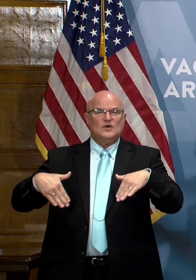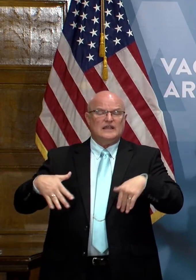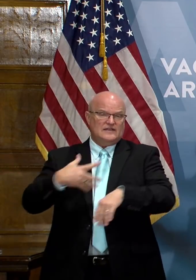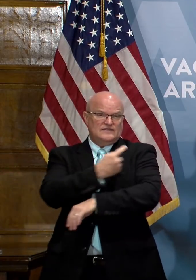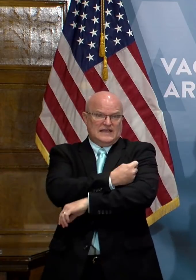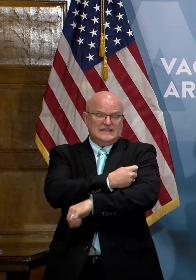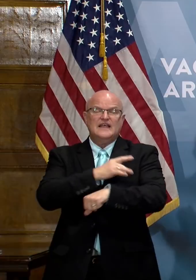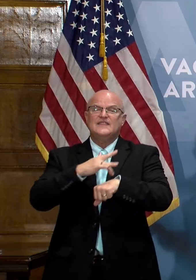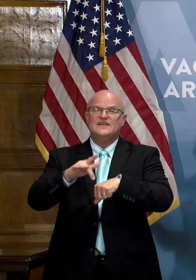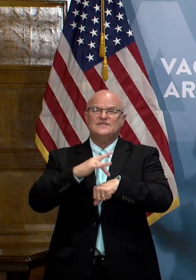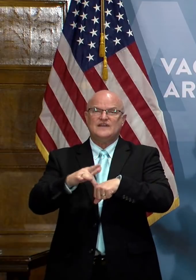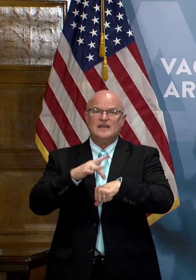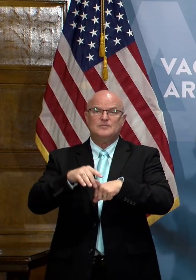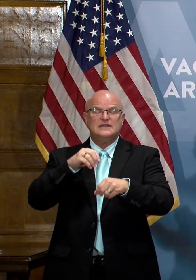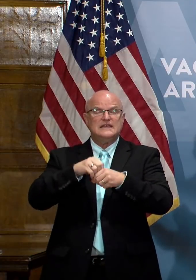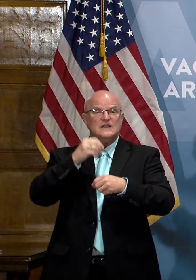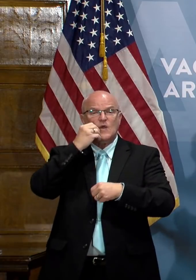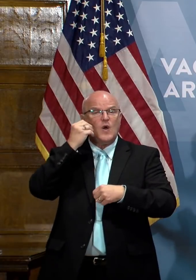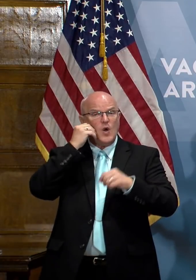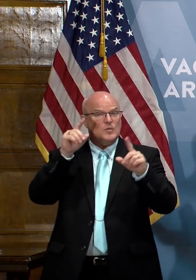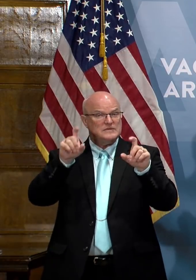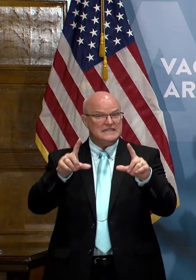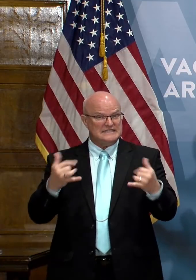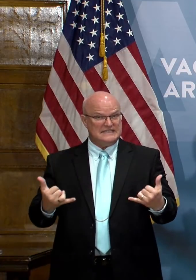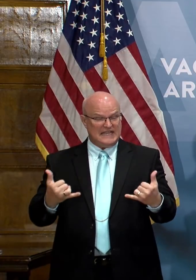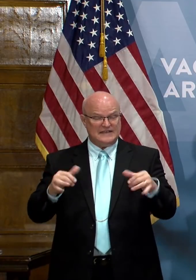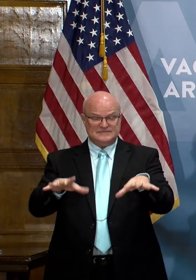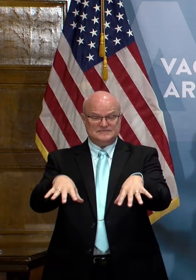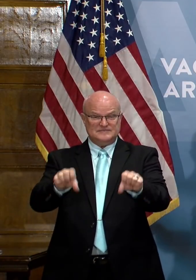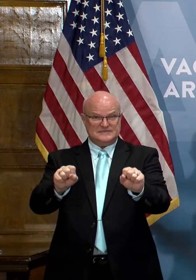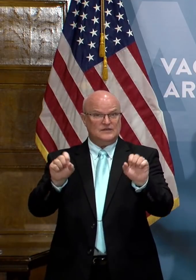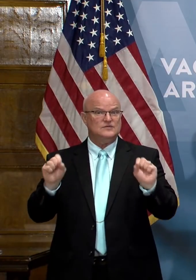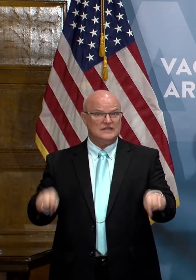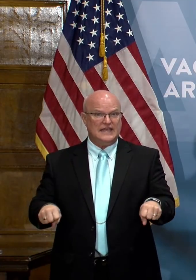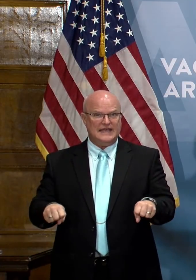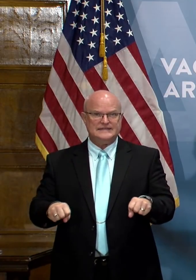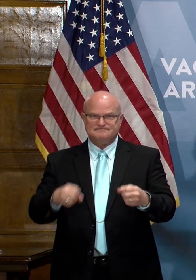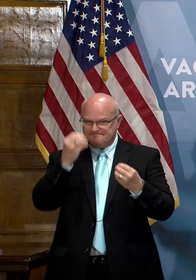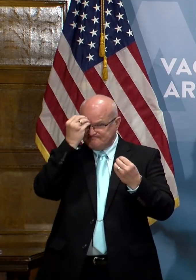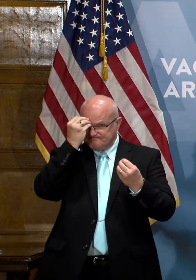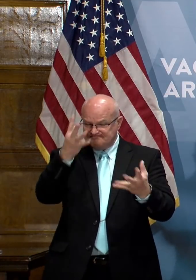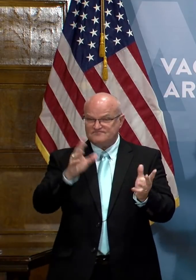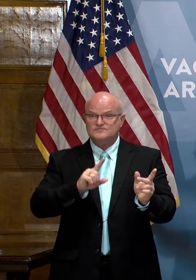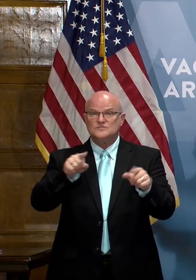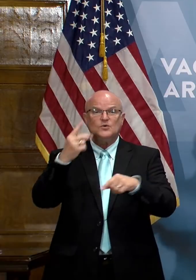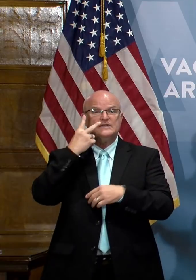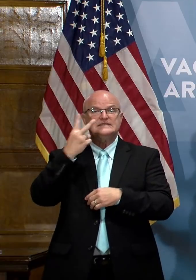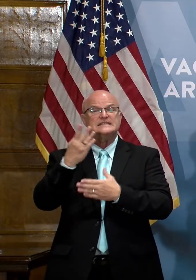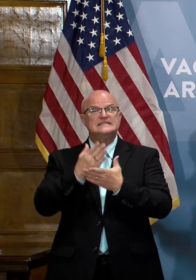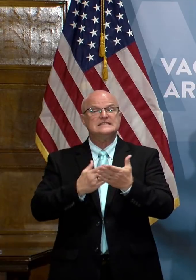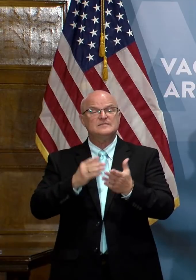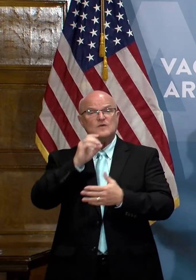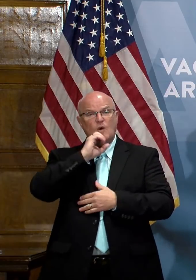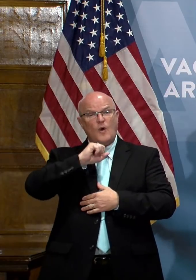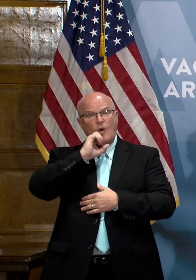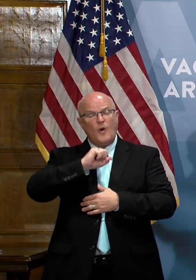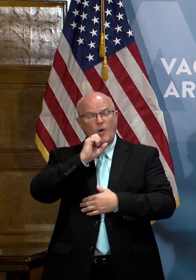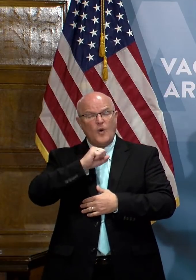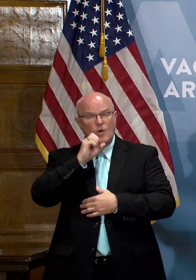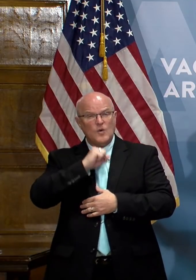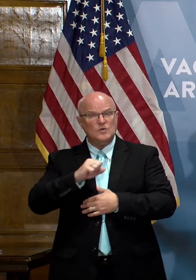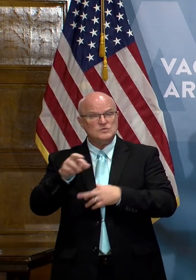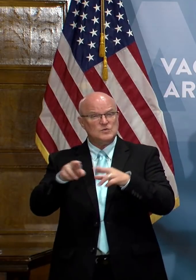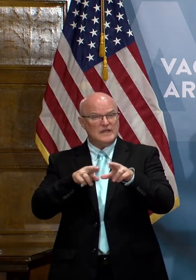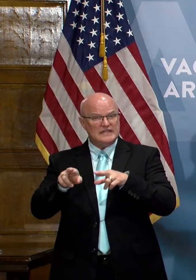there are available in-home testing kits that can be taken and would be advisable if you're going to see some of your older